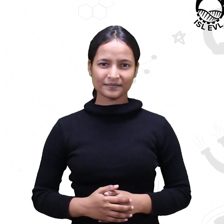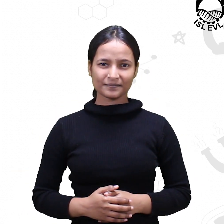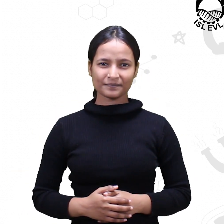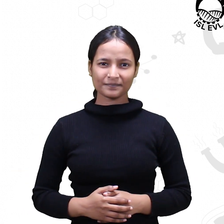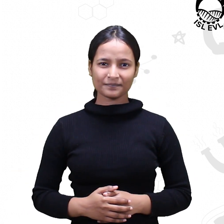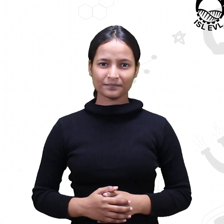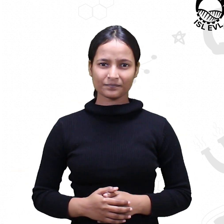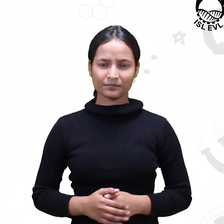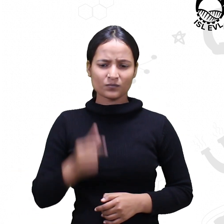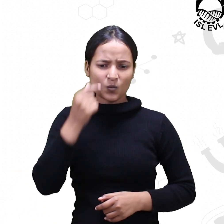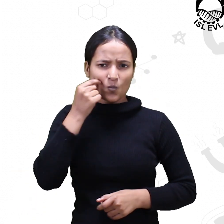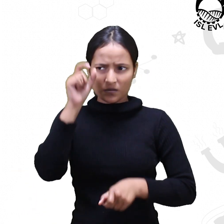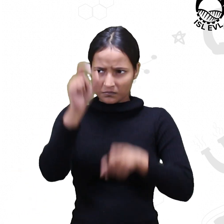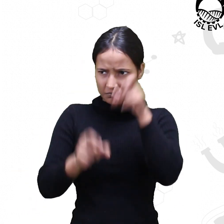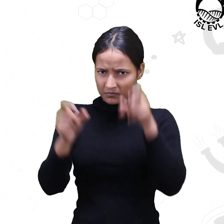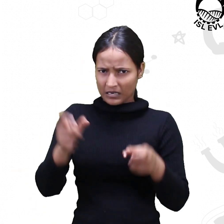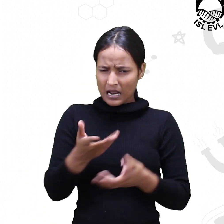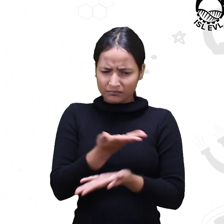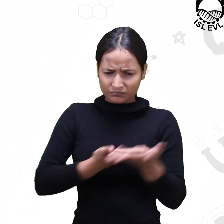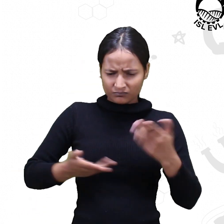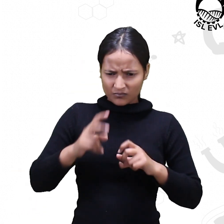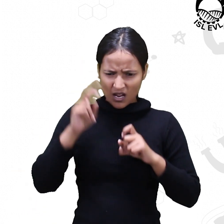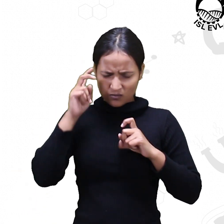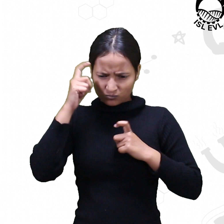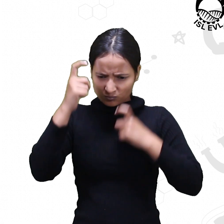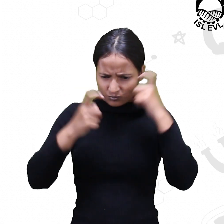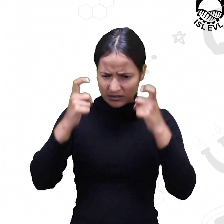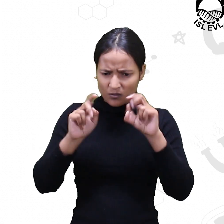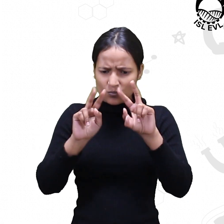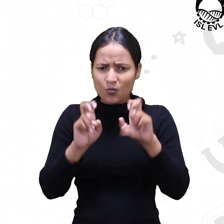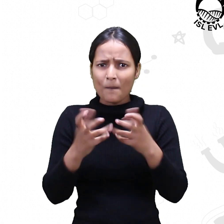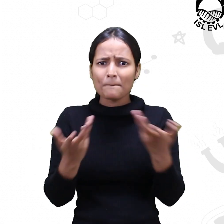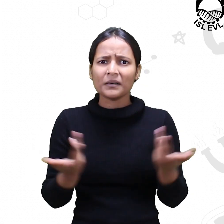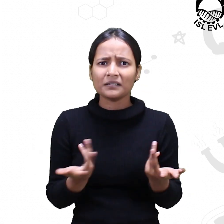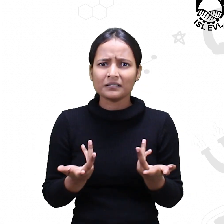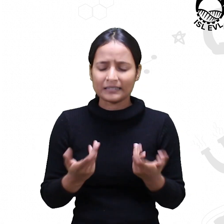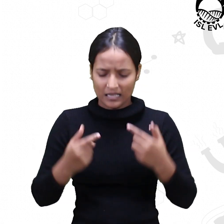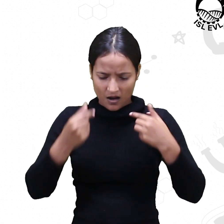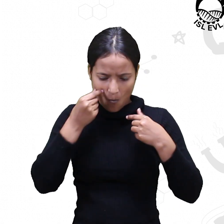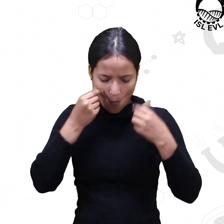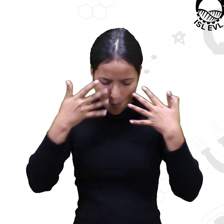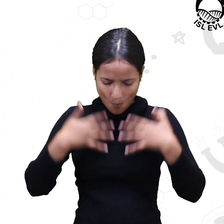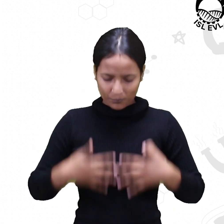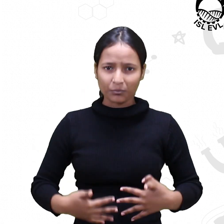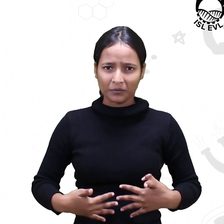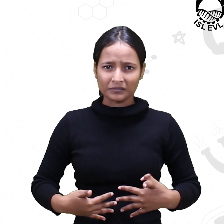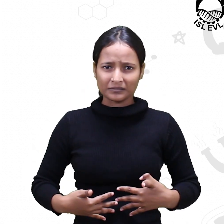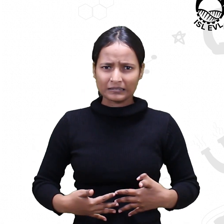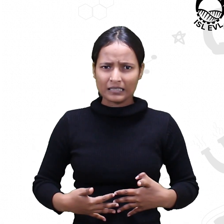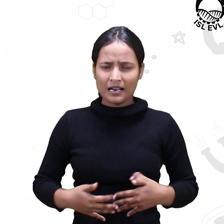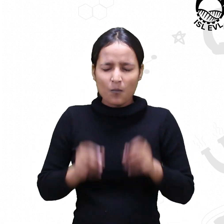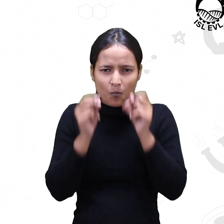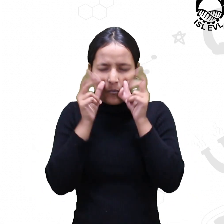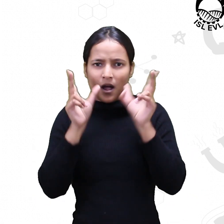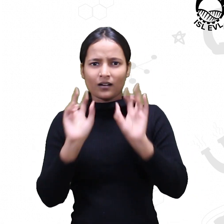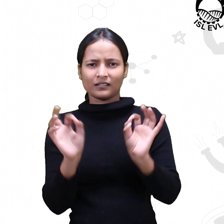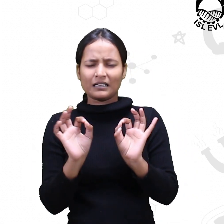Humans are always curious about humans. Not surprisingly, we sometimes wonder how human